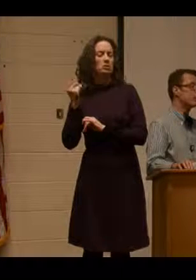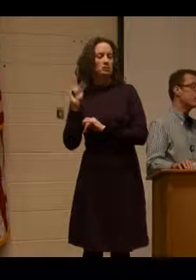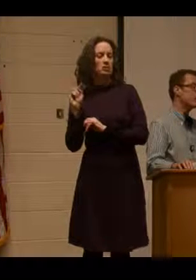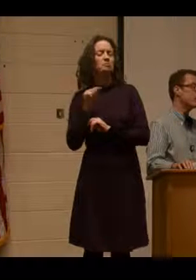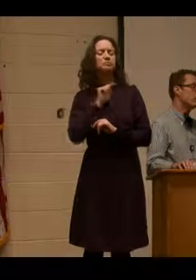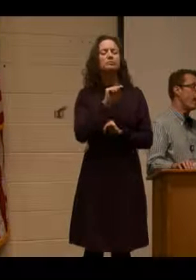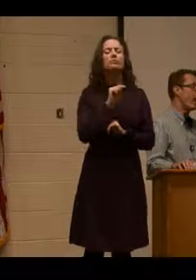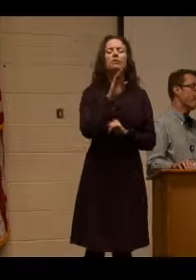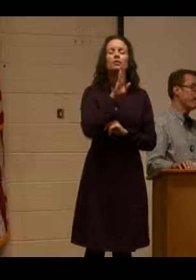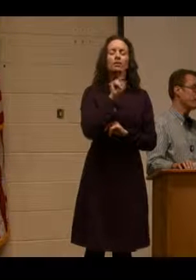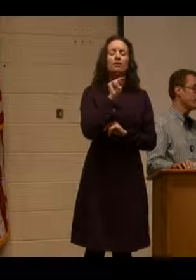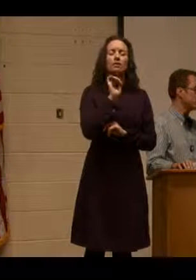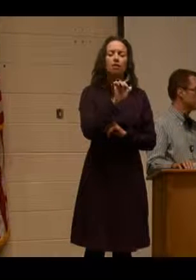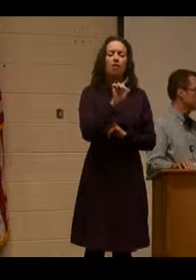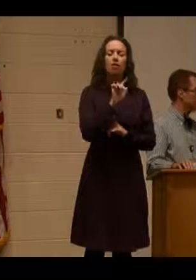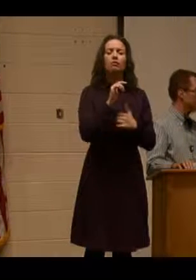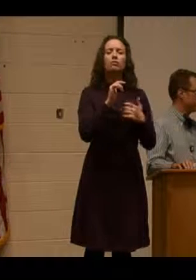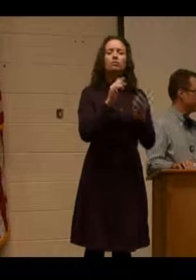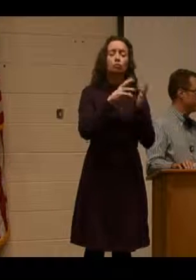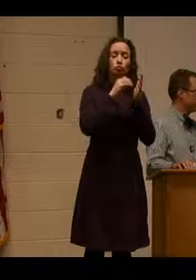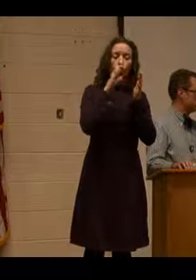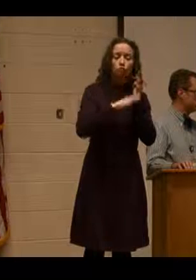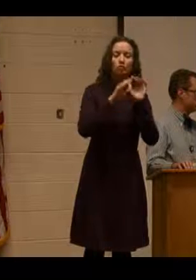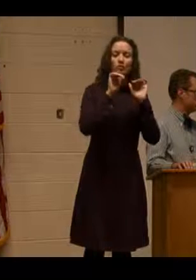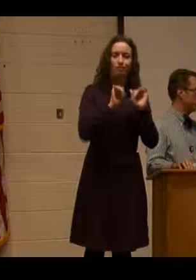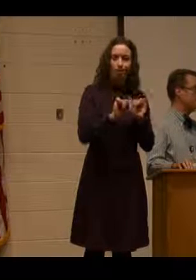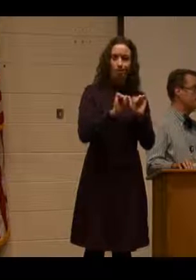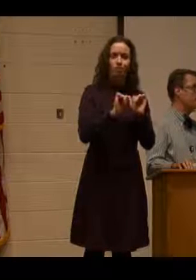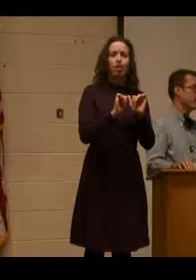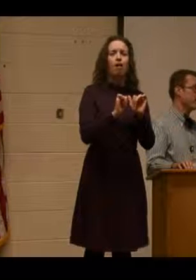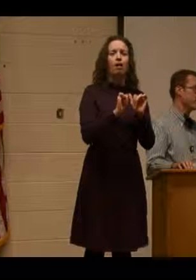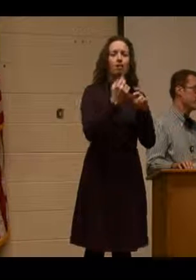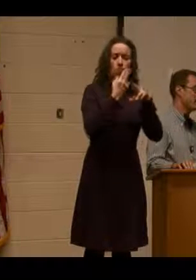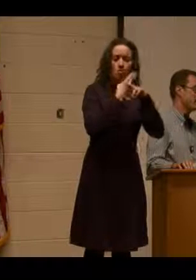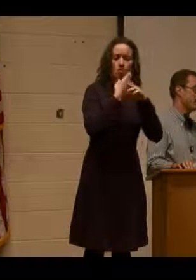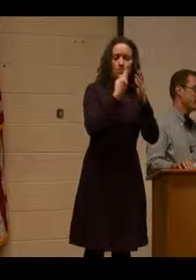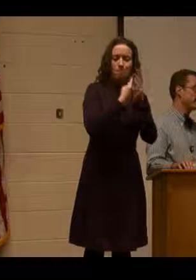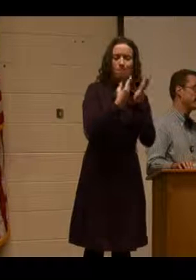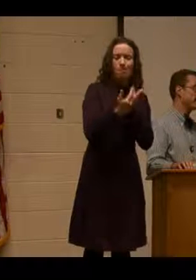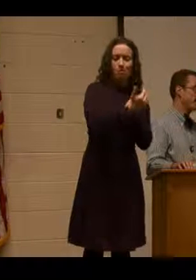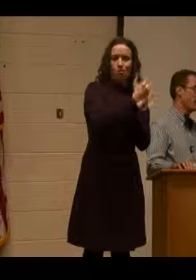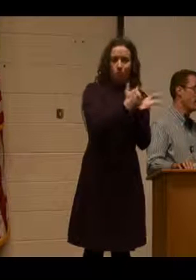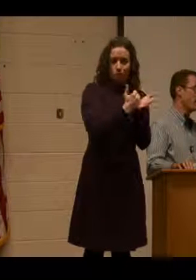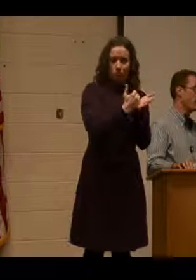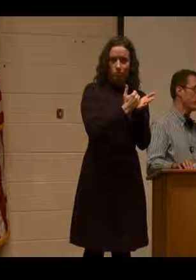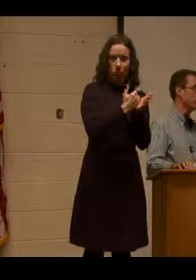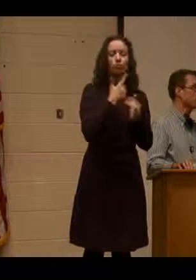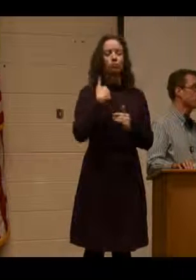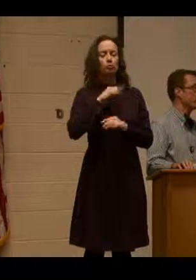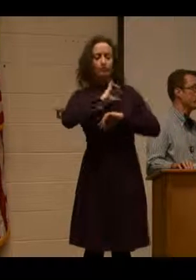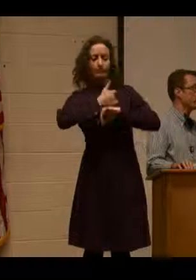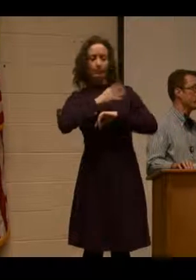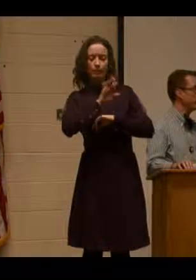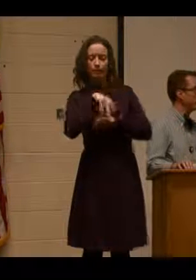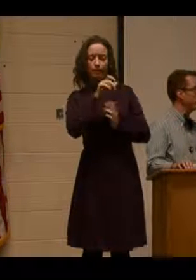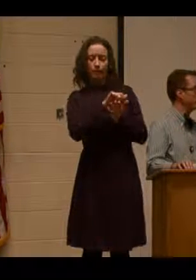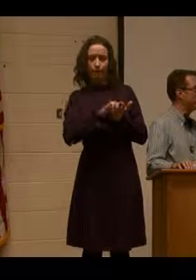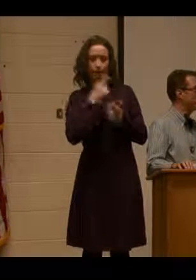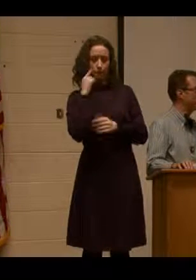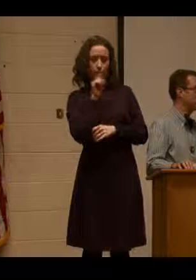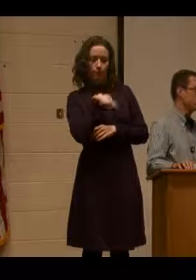to the money that they earn, and that we set up banking accounts for them so that we can help them as they manage their